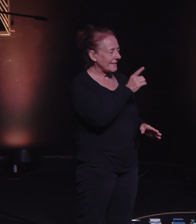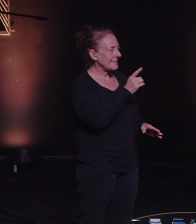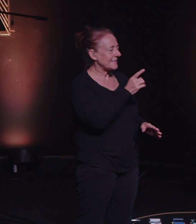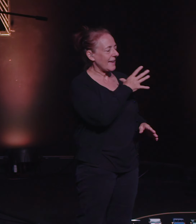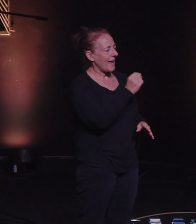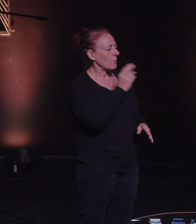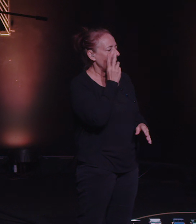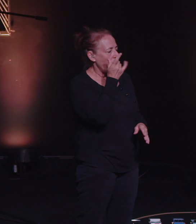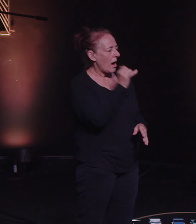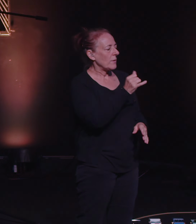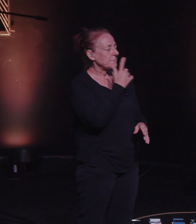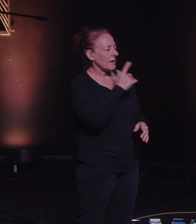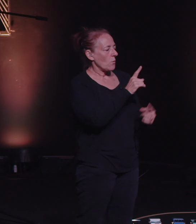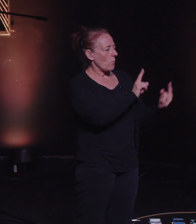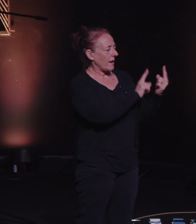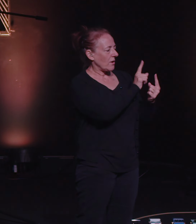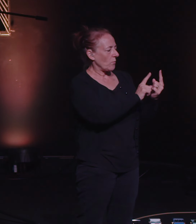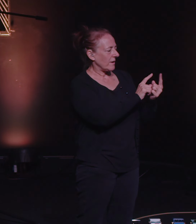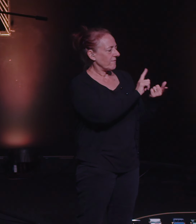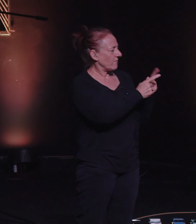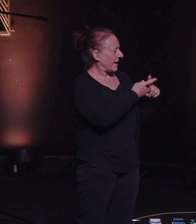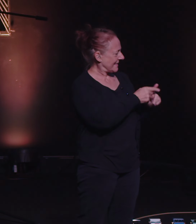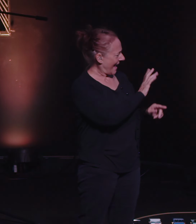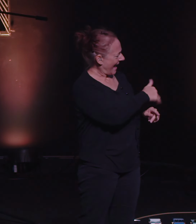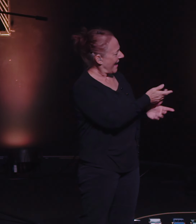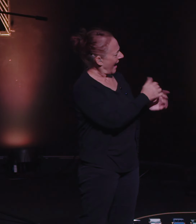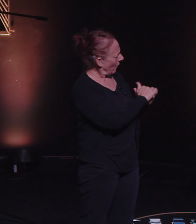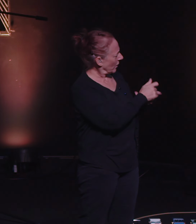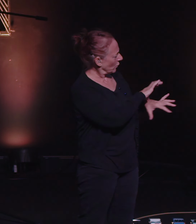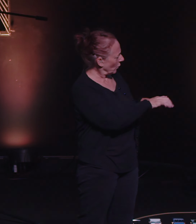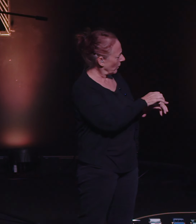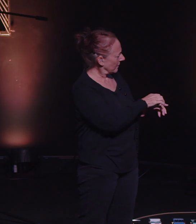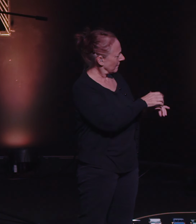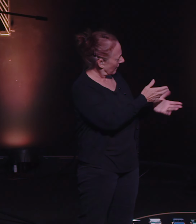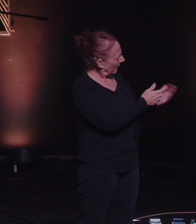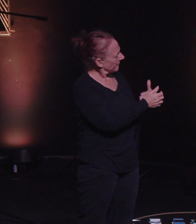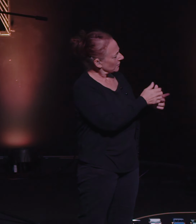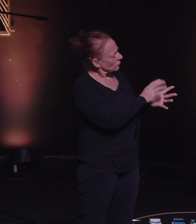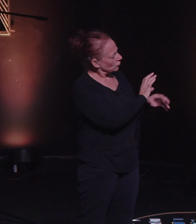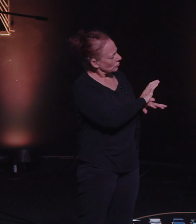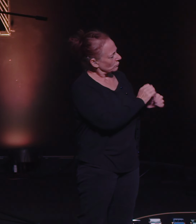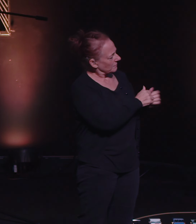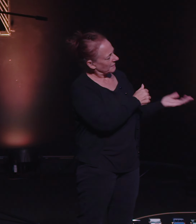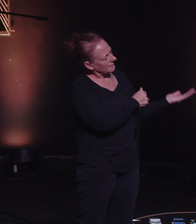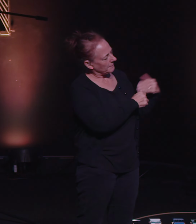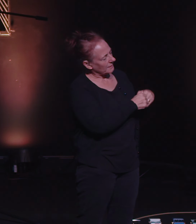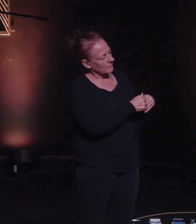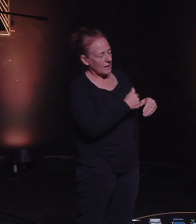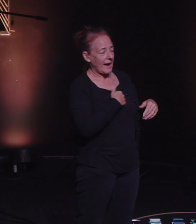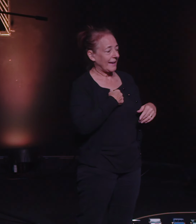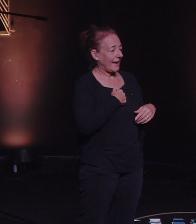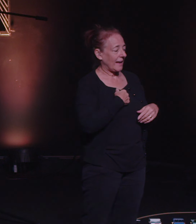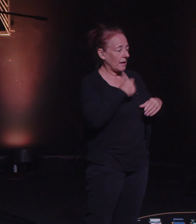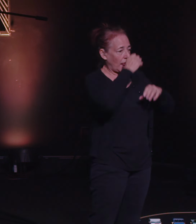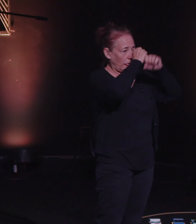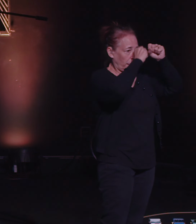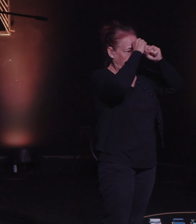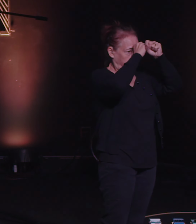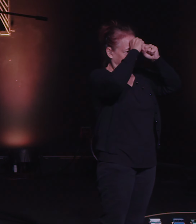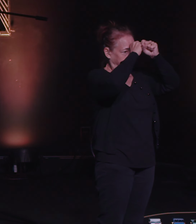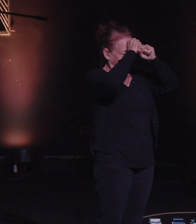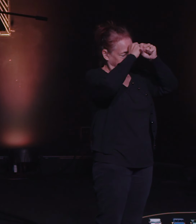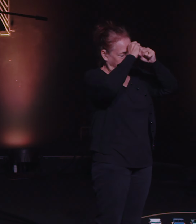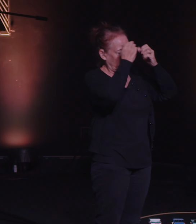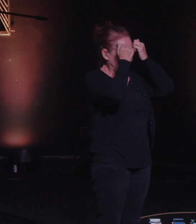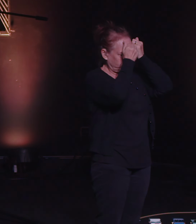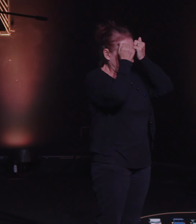will always be one-to-one relationships. Okay? We cannot program discipleship enough. We cannot create